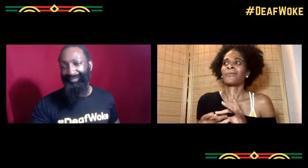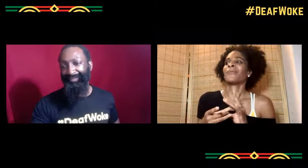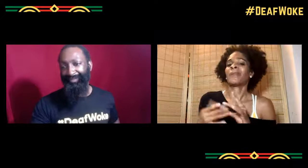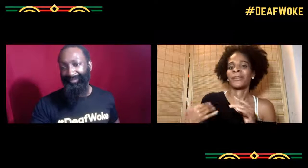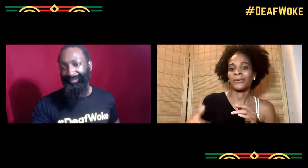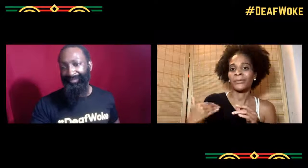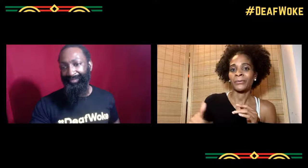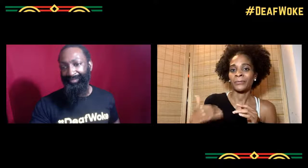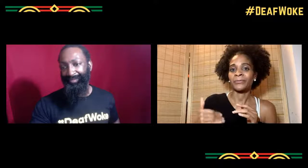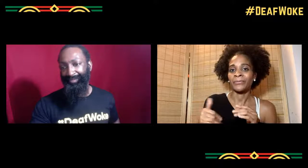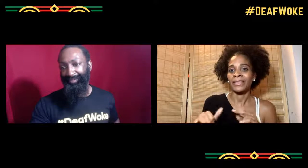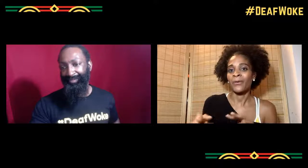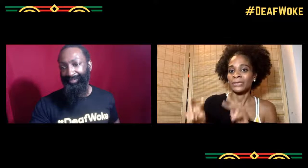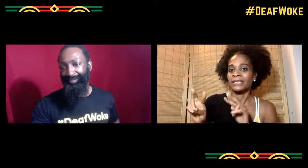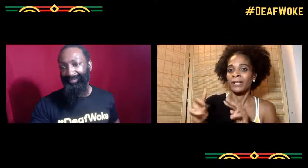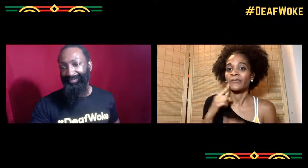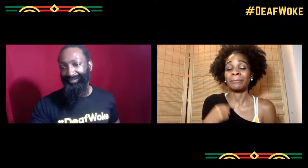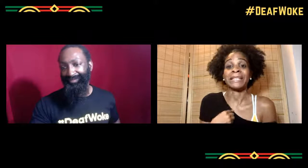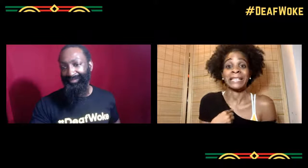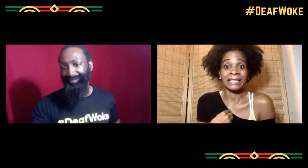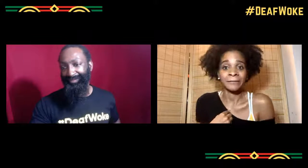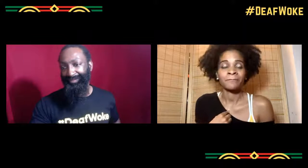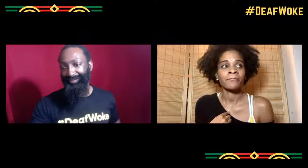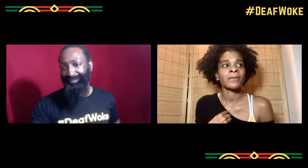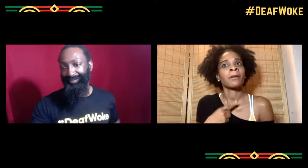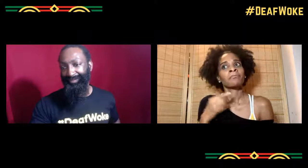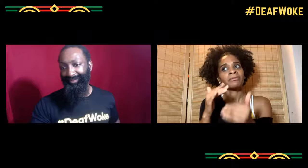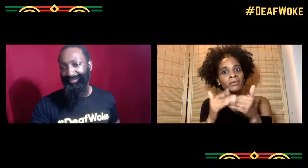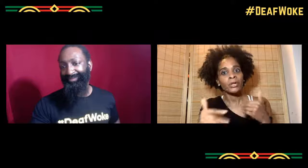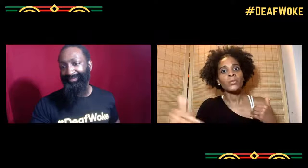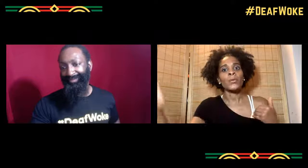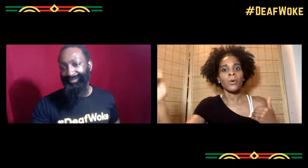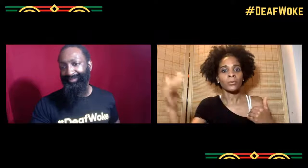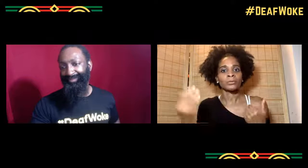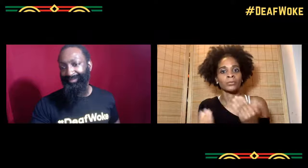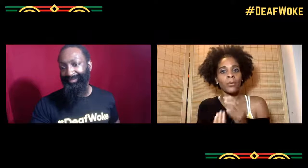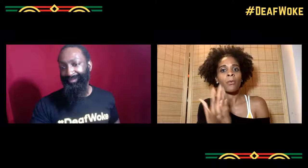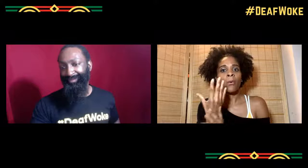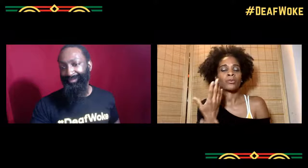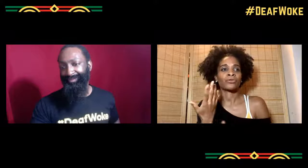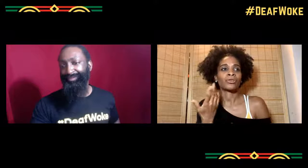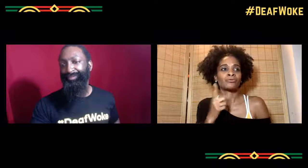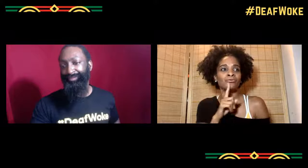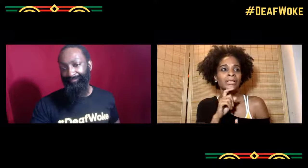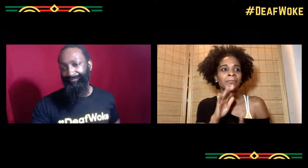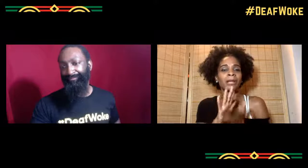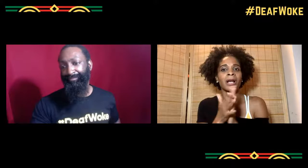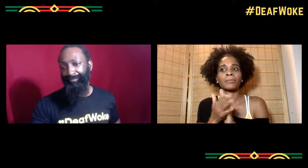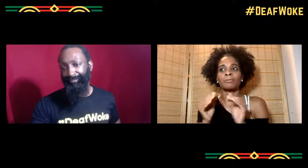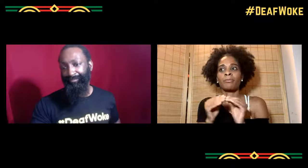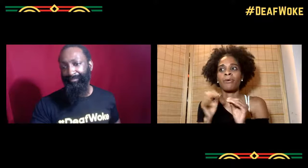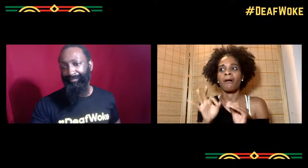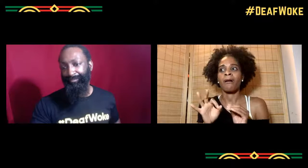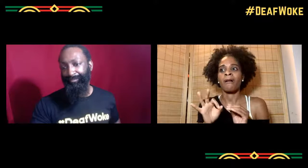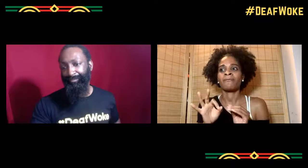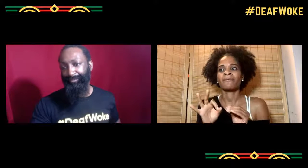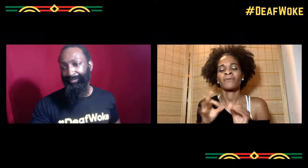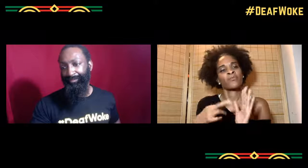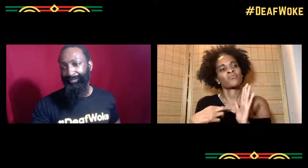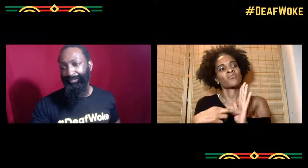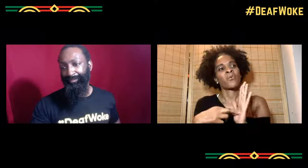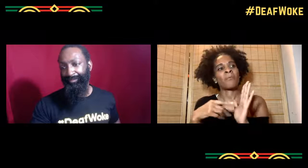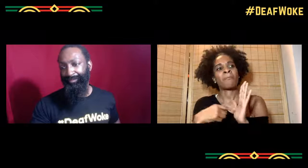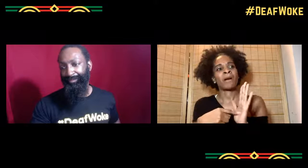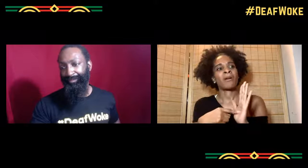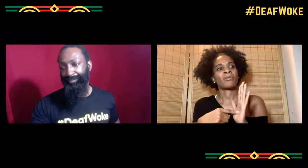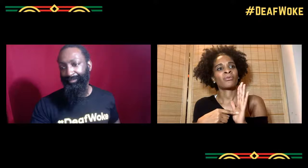She was that Black deaf woman, so strong, and she was an inspiration for me. And so going forward, I was able to grow